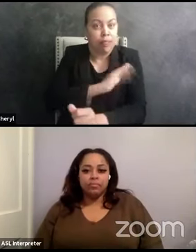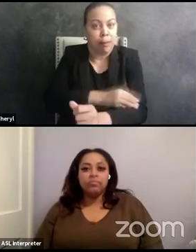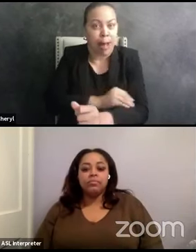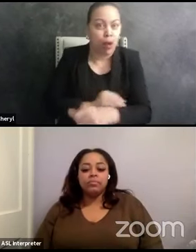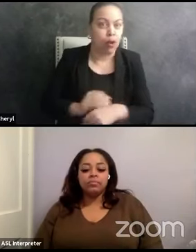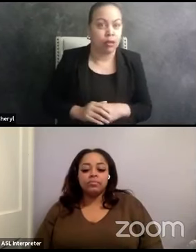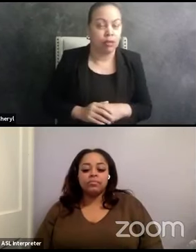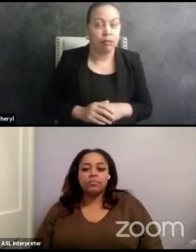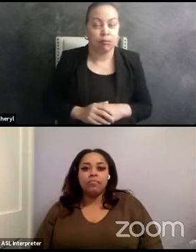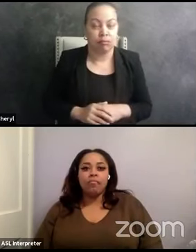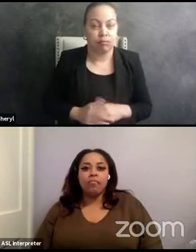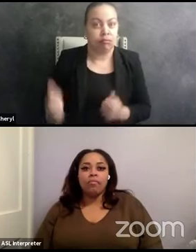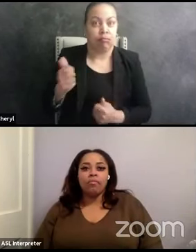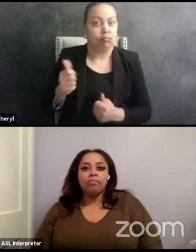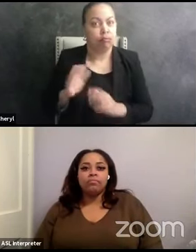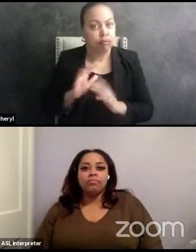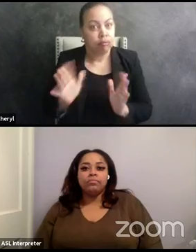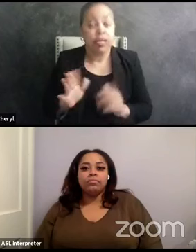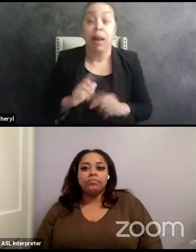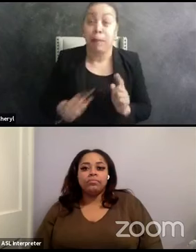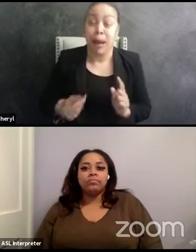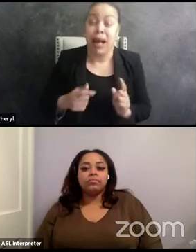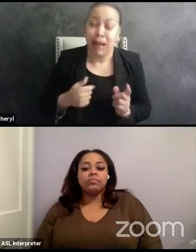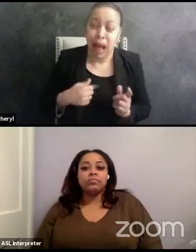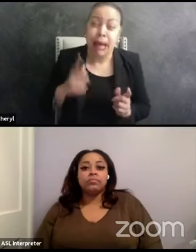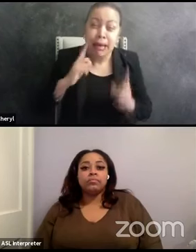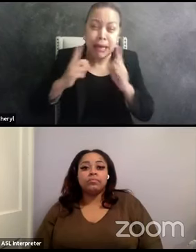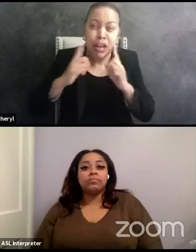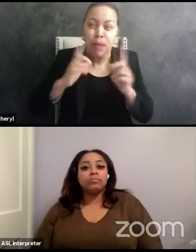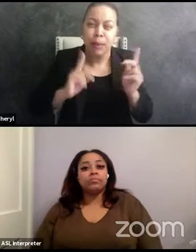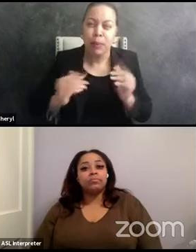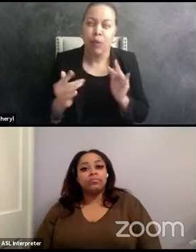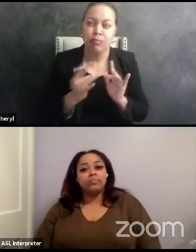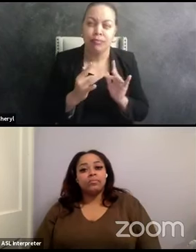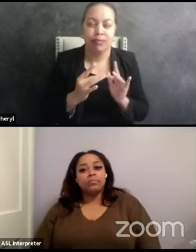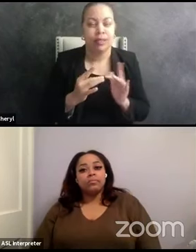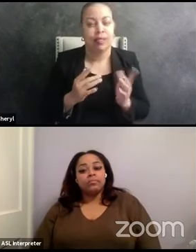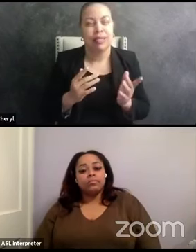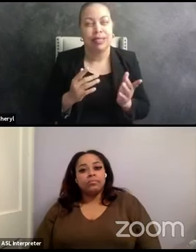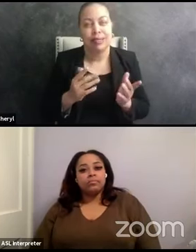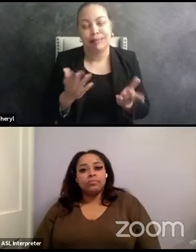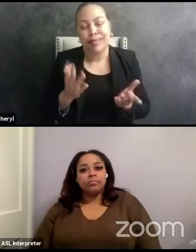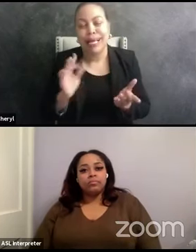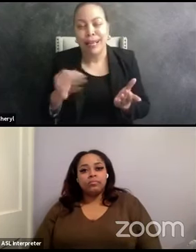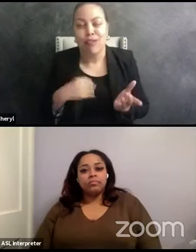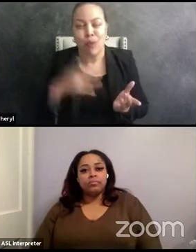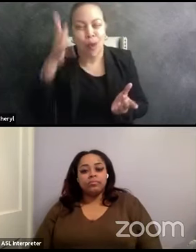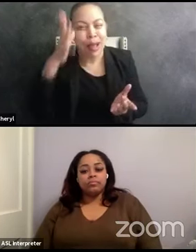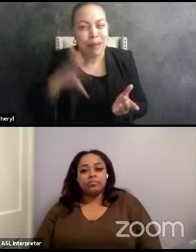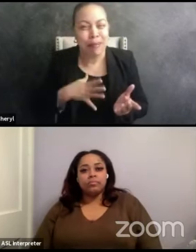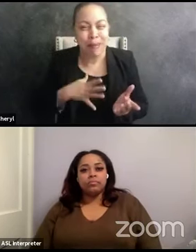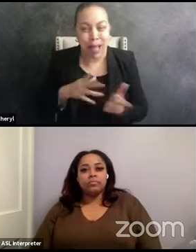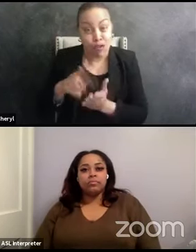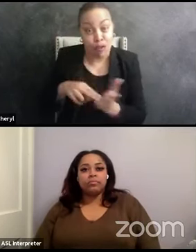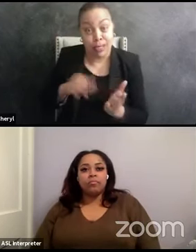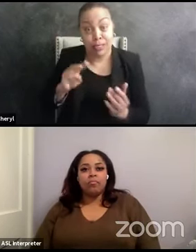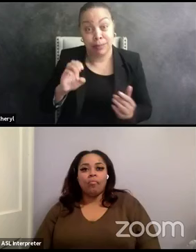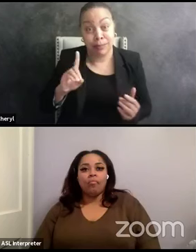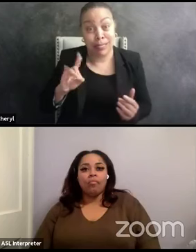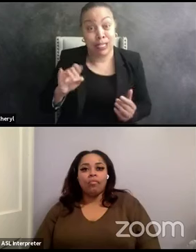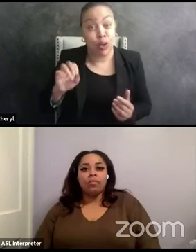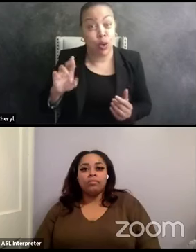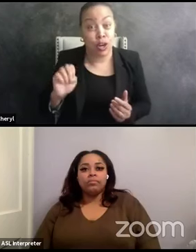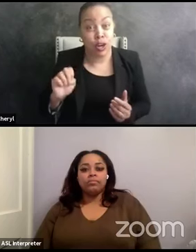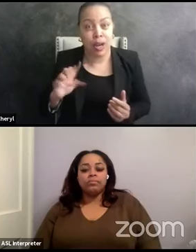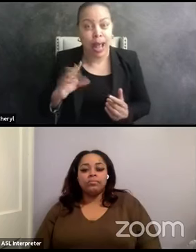never thinking that. But I do hear from people, like, I think to be a white man who reads like Mediocre and comes out changed, you have to already be on a